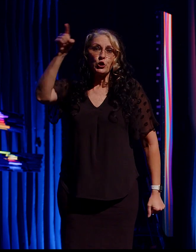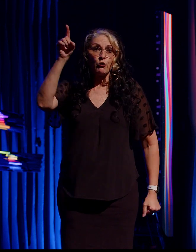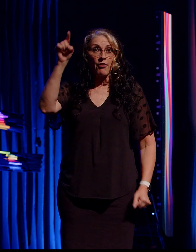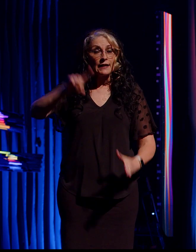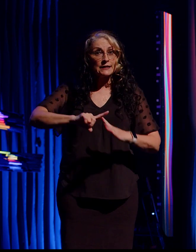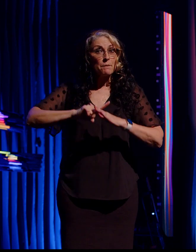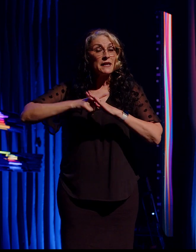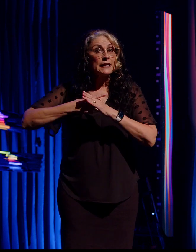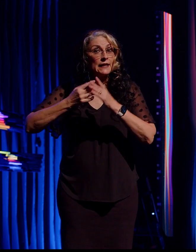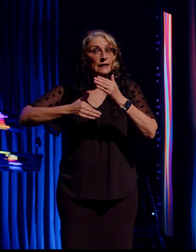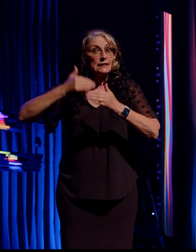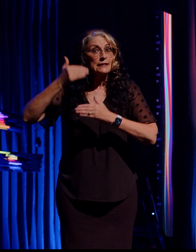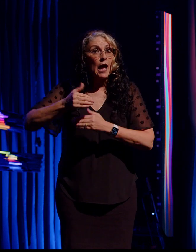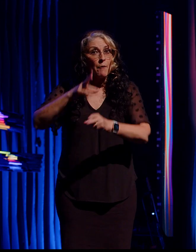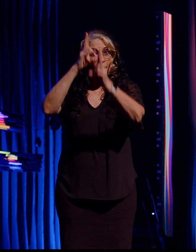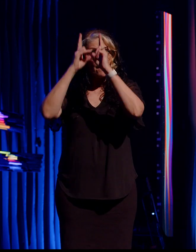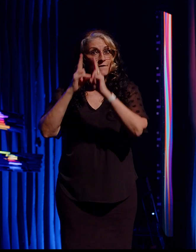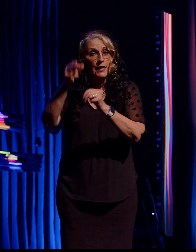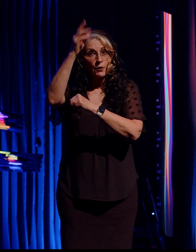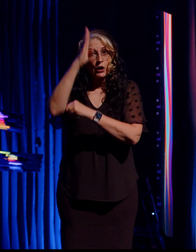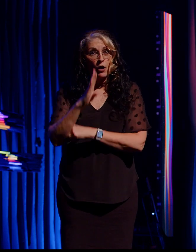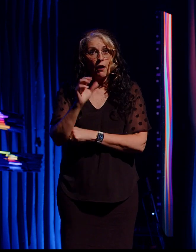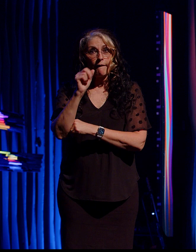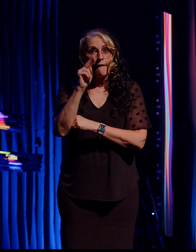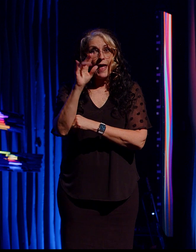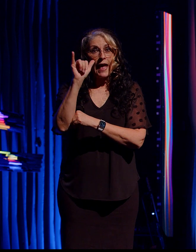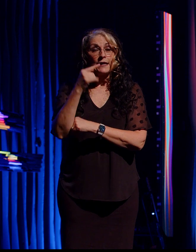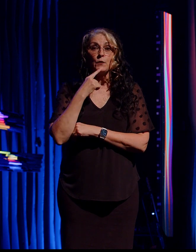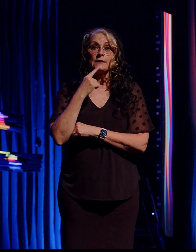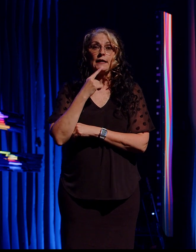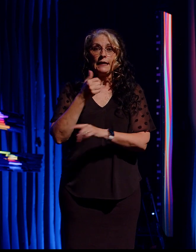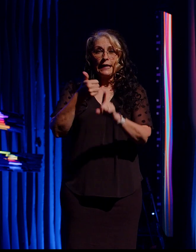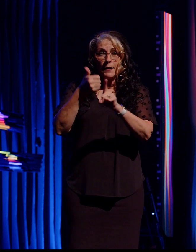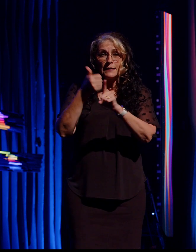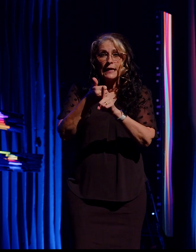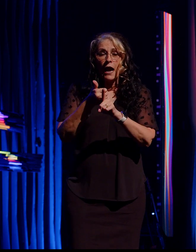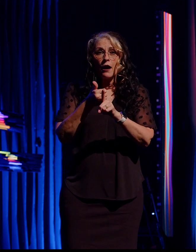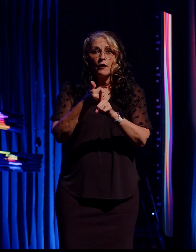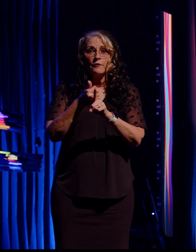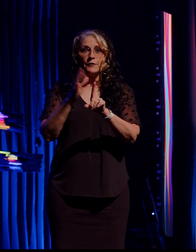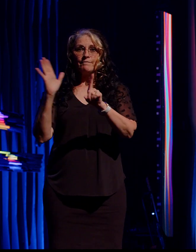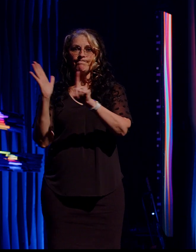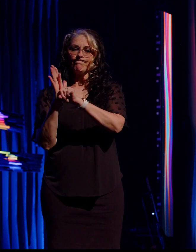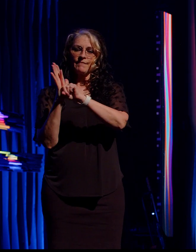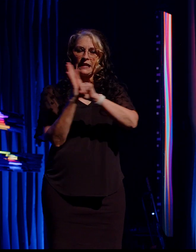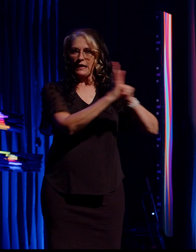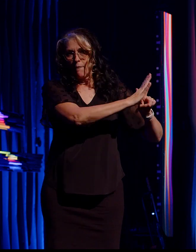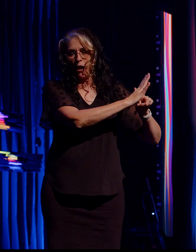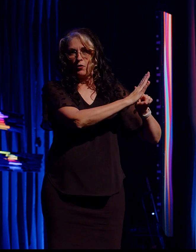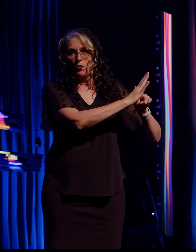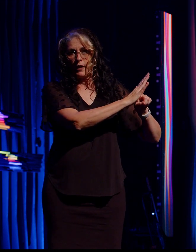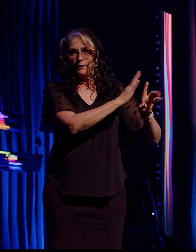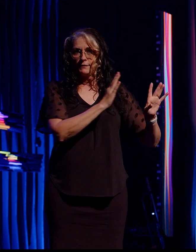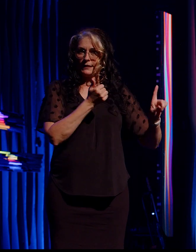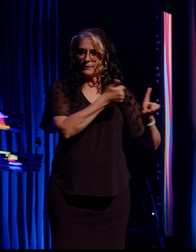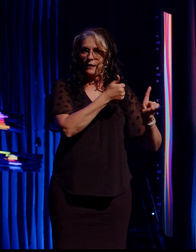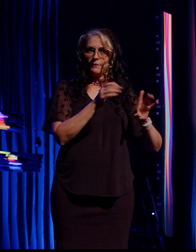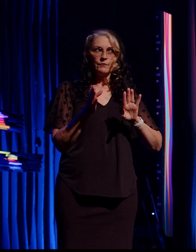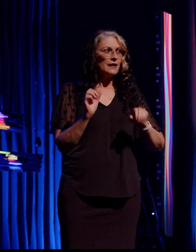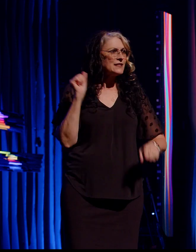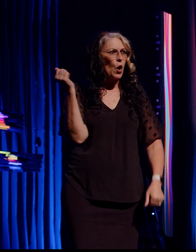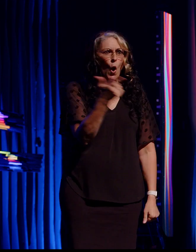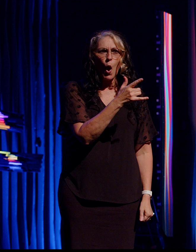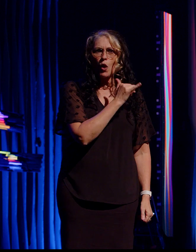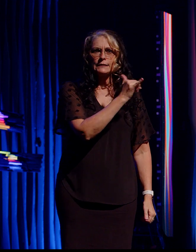the beginning step of fearing God. As Andy would say, he had to get himself out of the way. That's all of